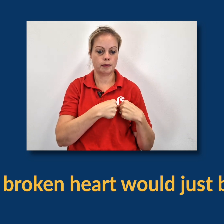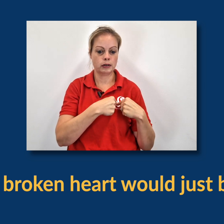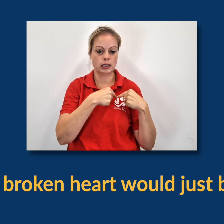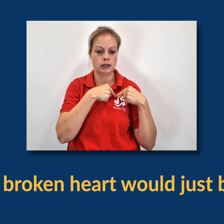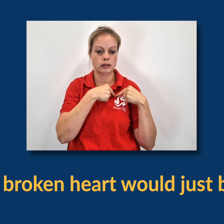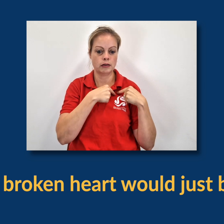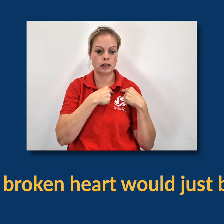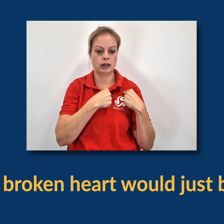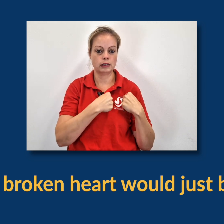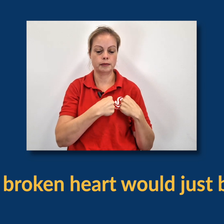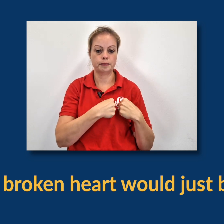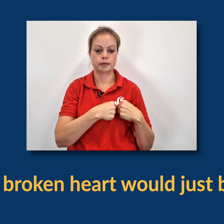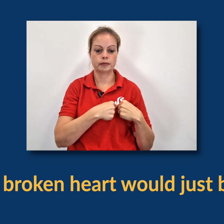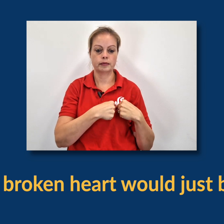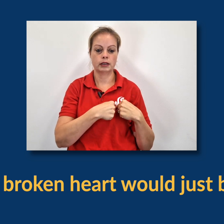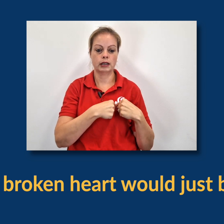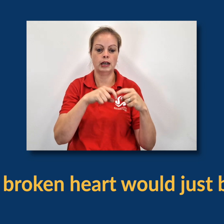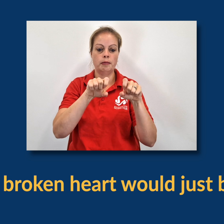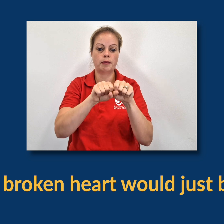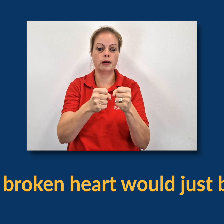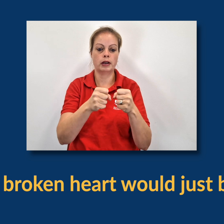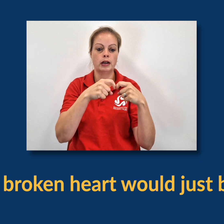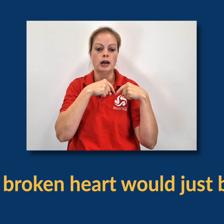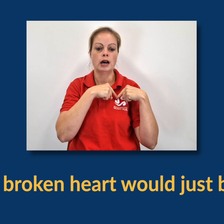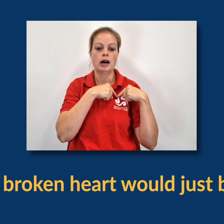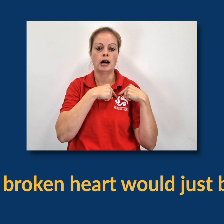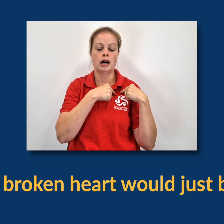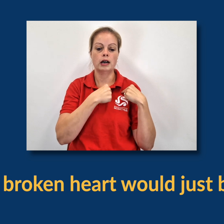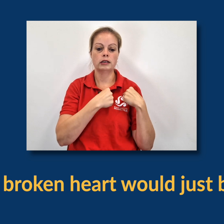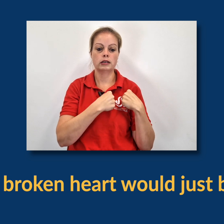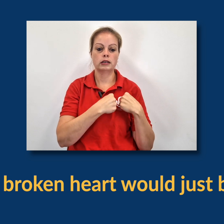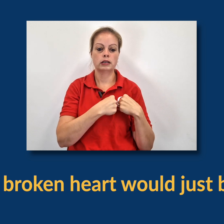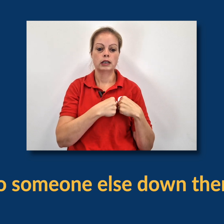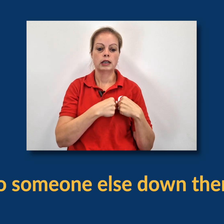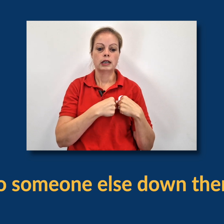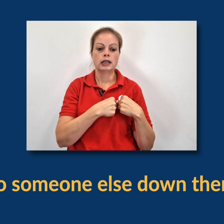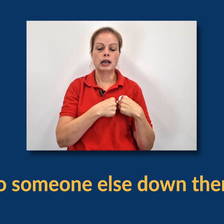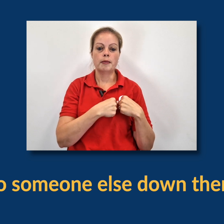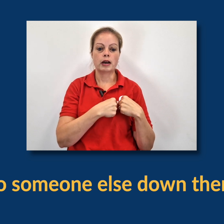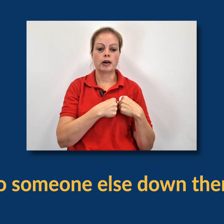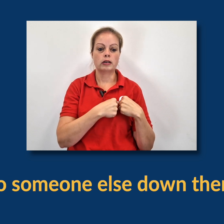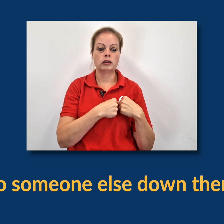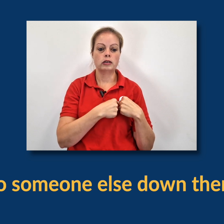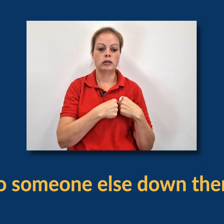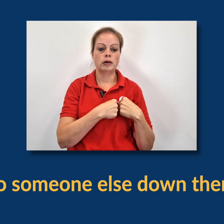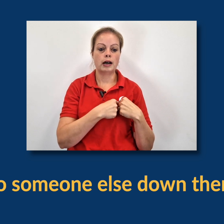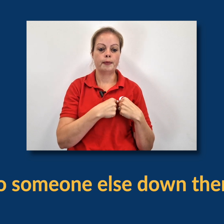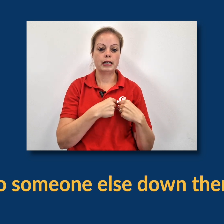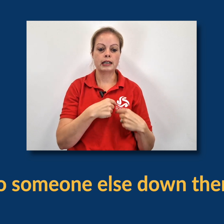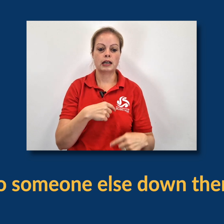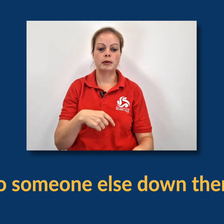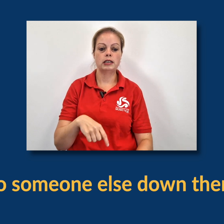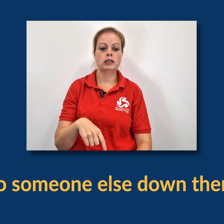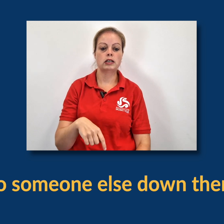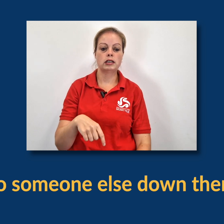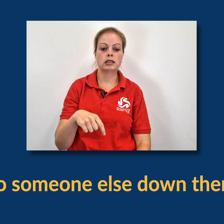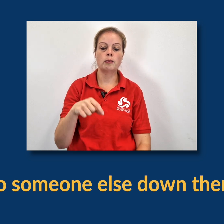body. So heart. Okay, broken heart. Then we're going on to the next line, which is to